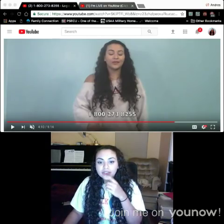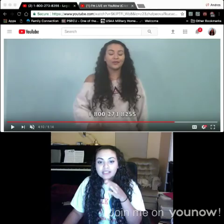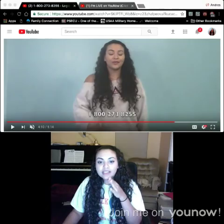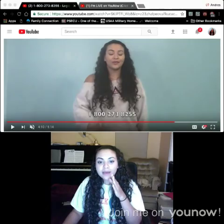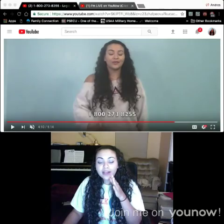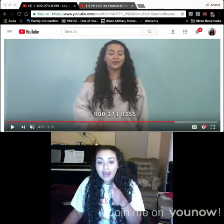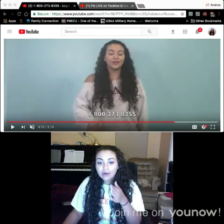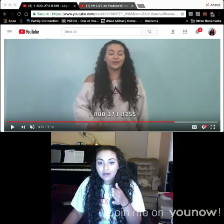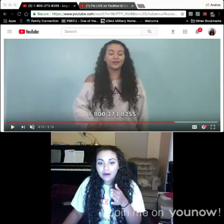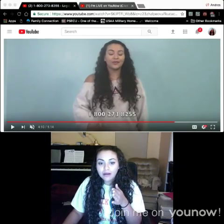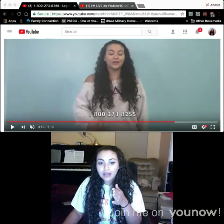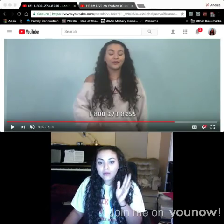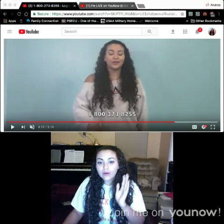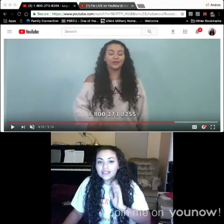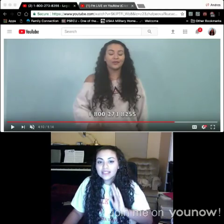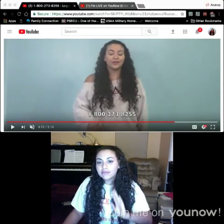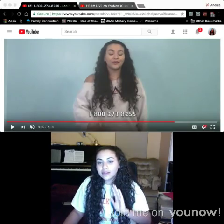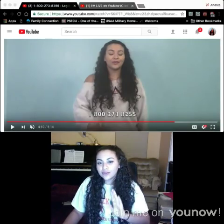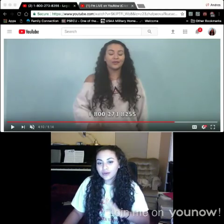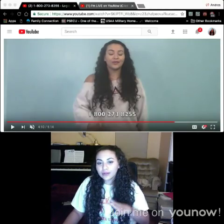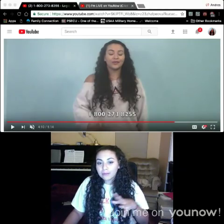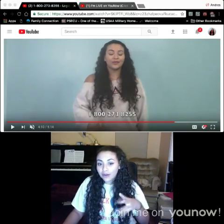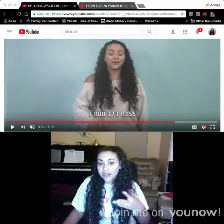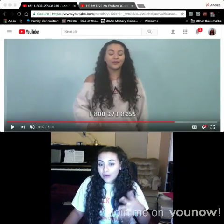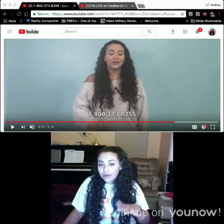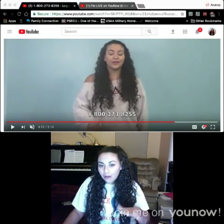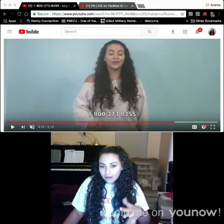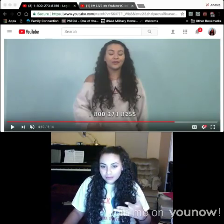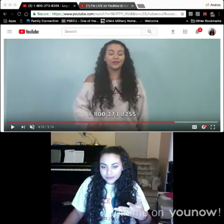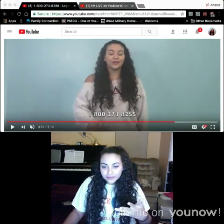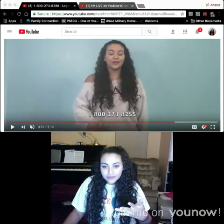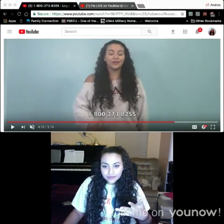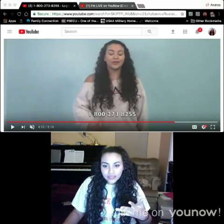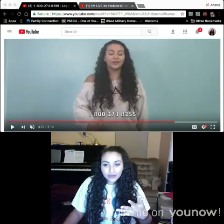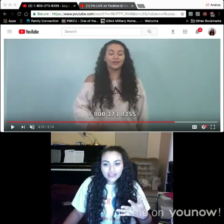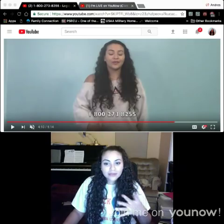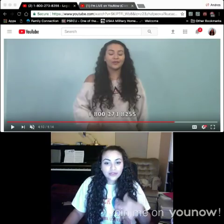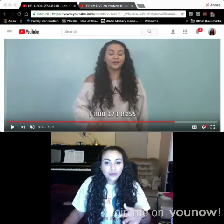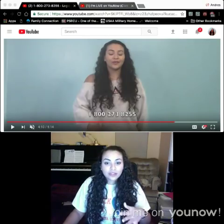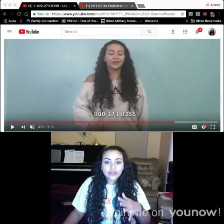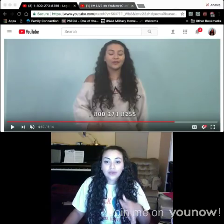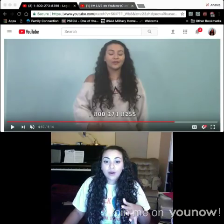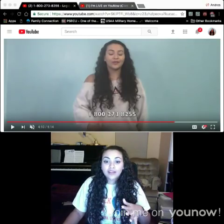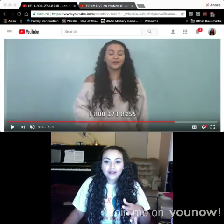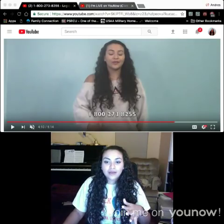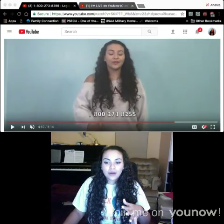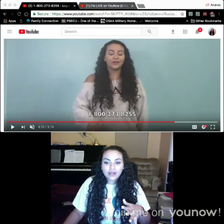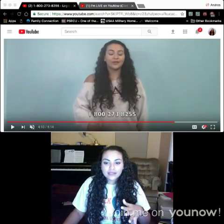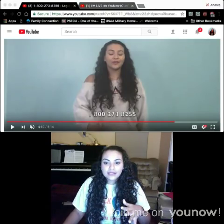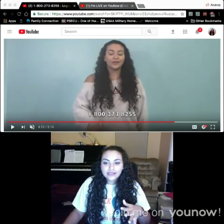So this is about an hour long. I wanted to keep my tutorial about an hour long. I don't want it to be too much to watch